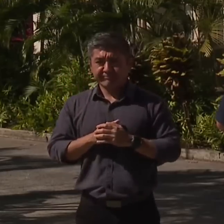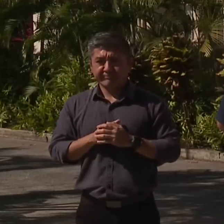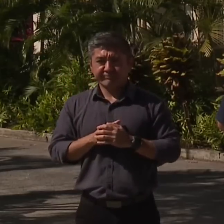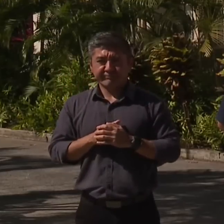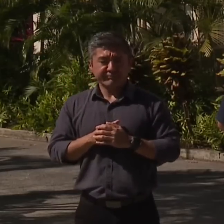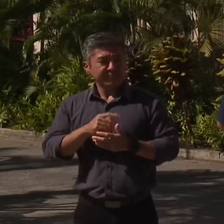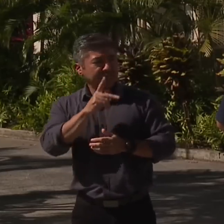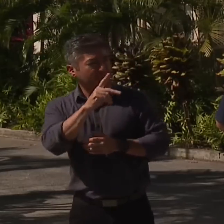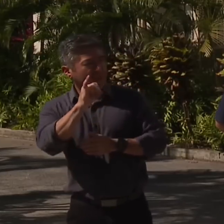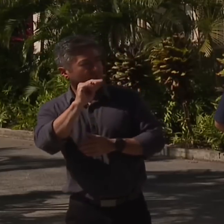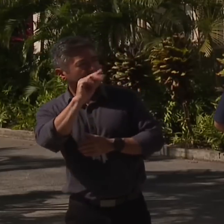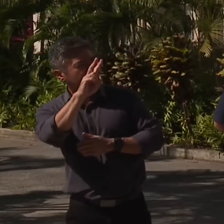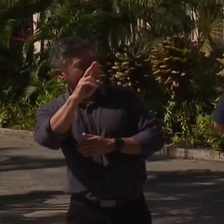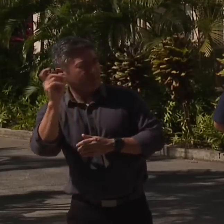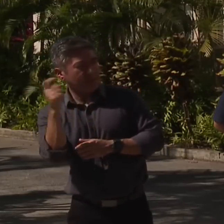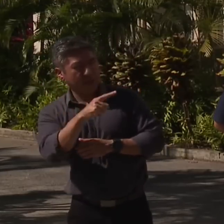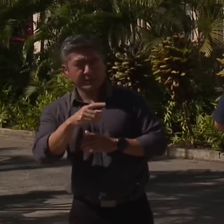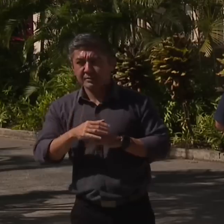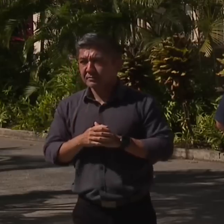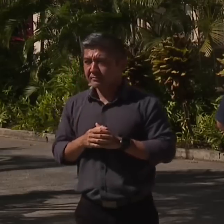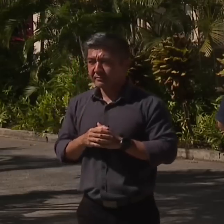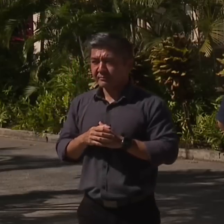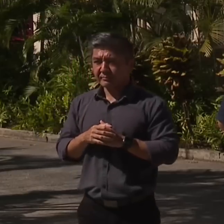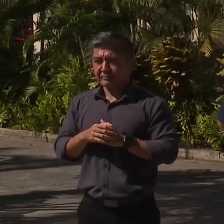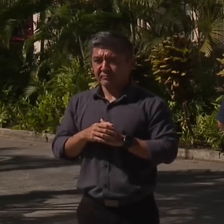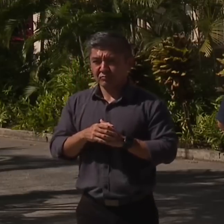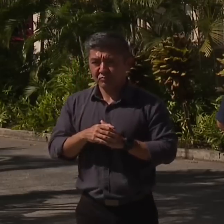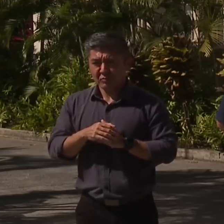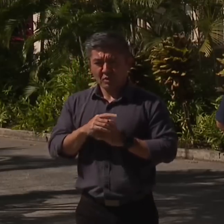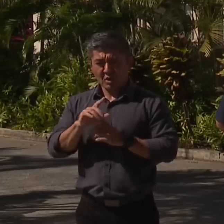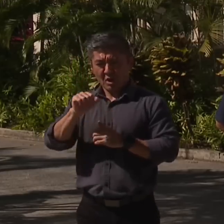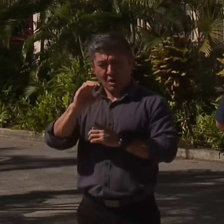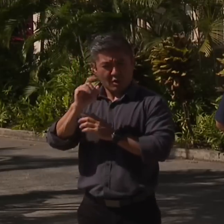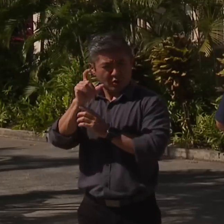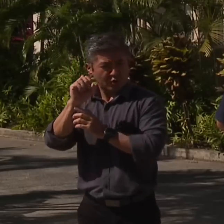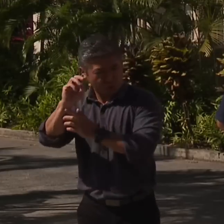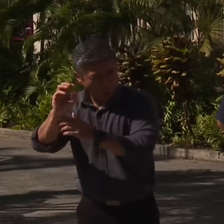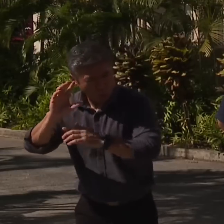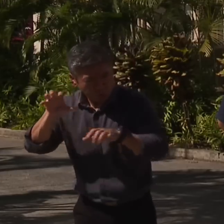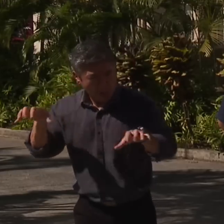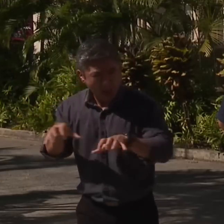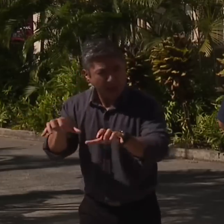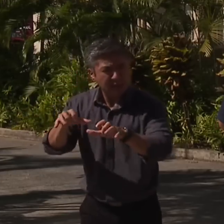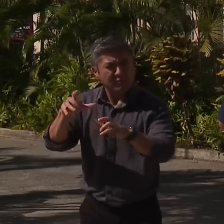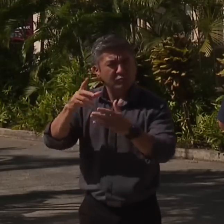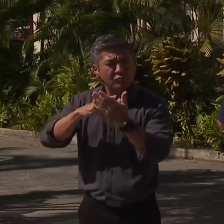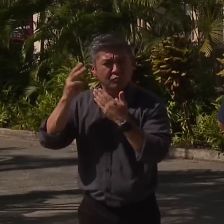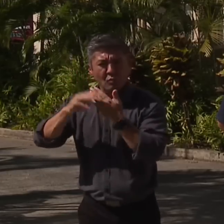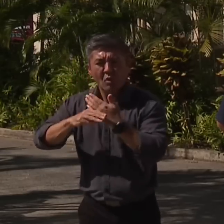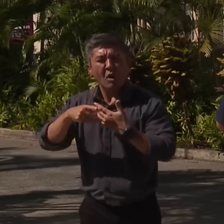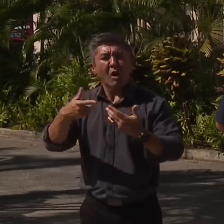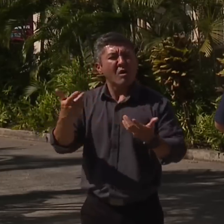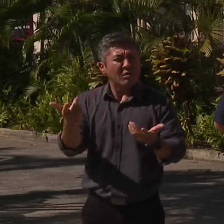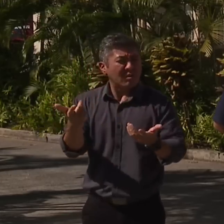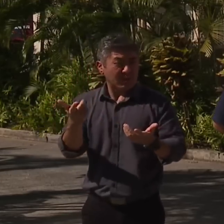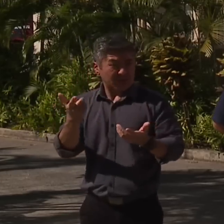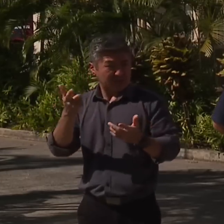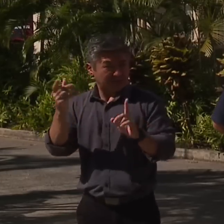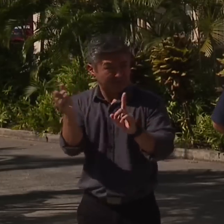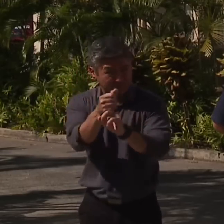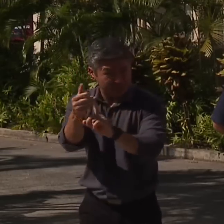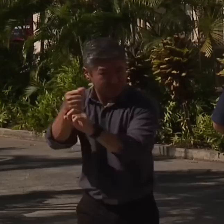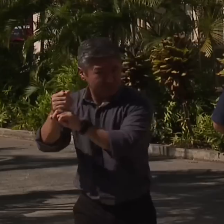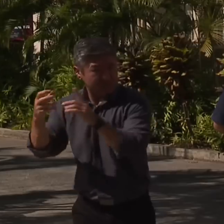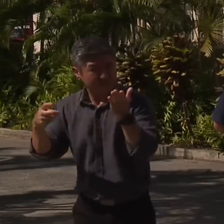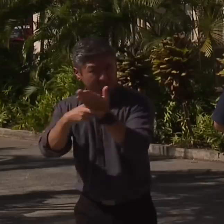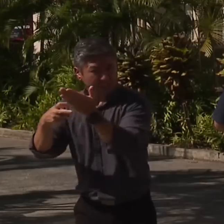Kwan, KITV, how has the solo activity program been going? How many citations have gone out? Now, I think this past weekend,